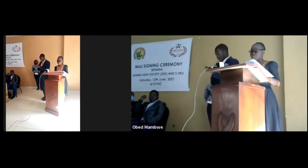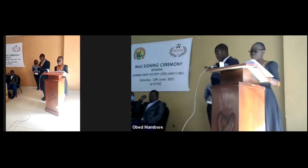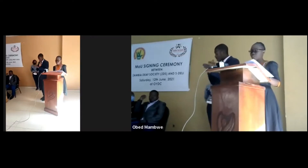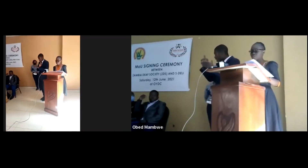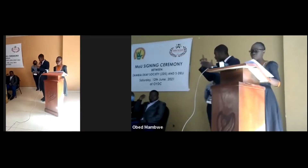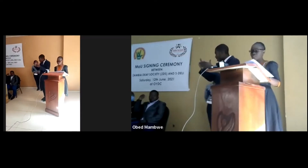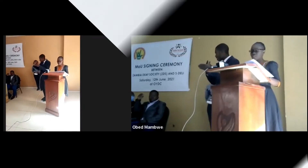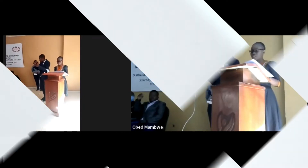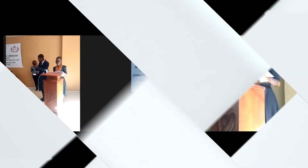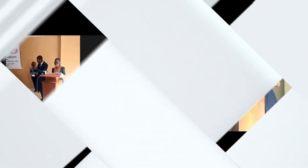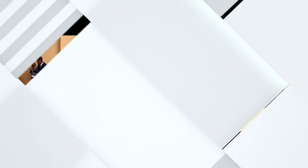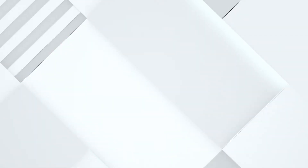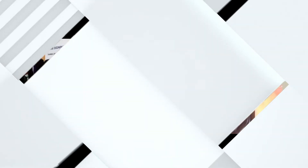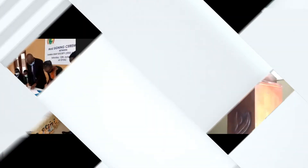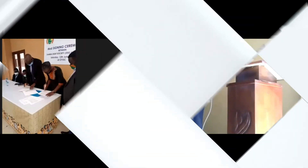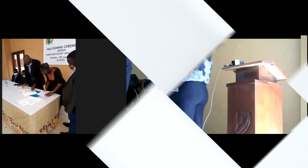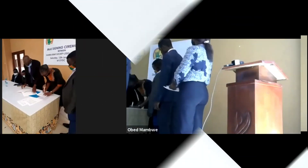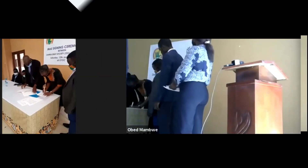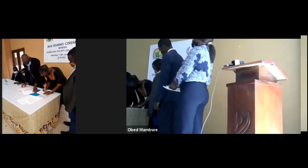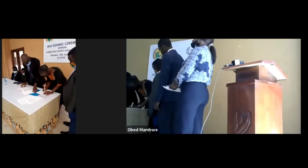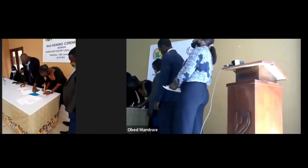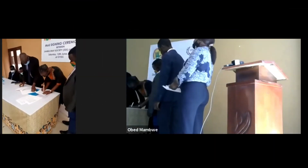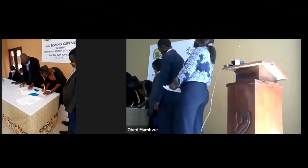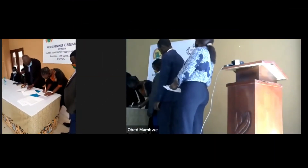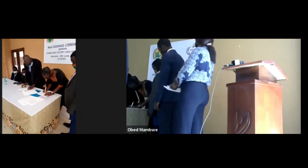the documentation of the indigenous.